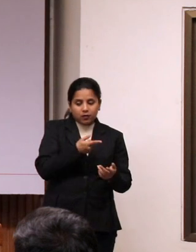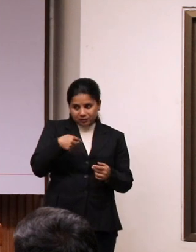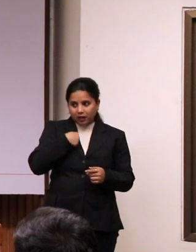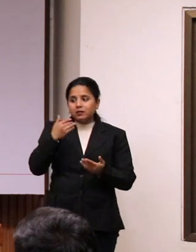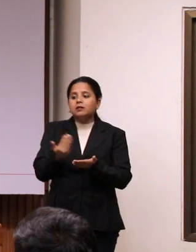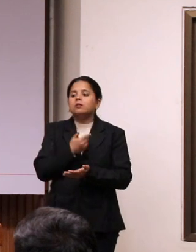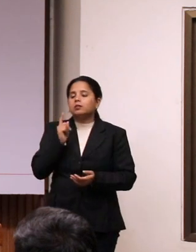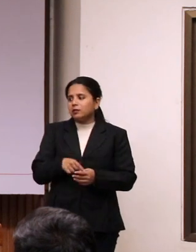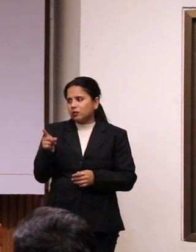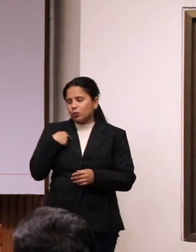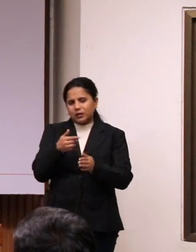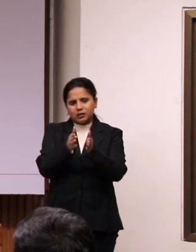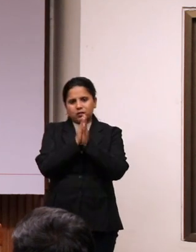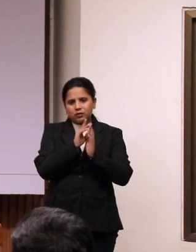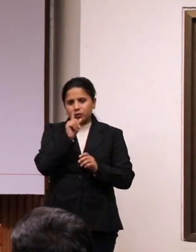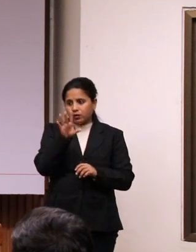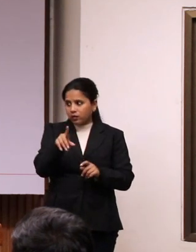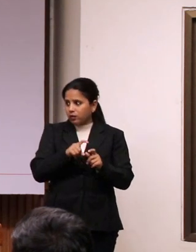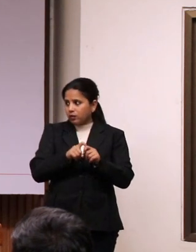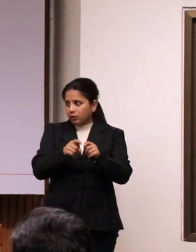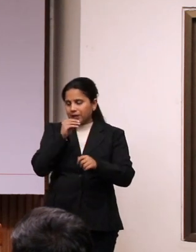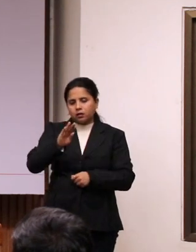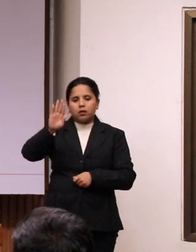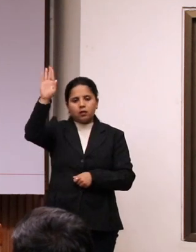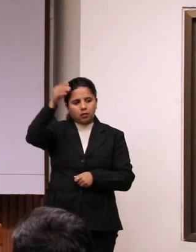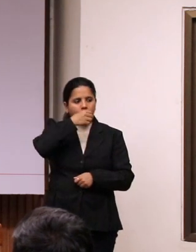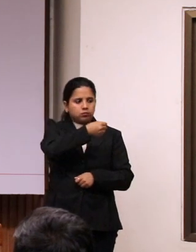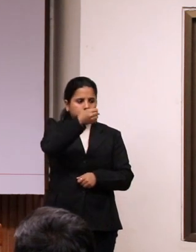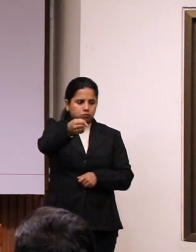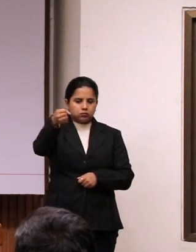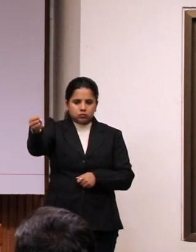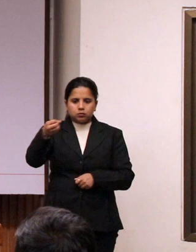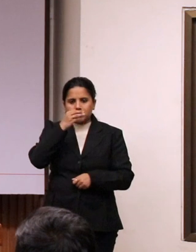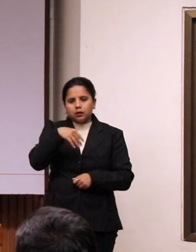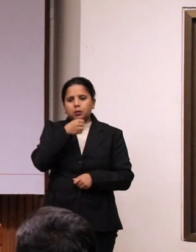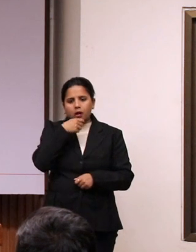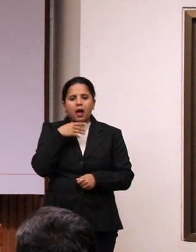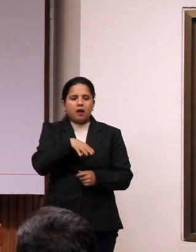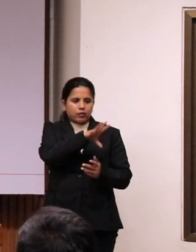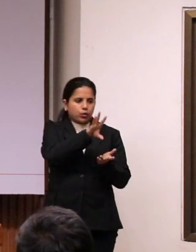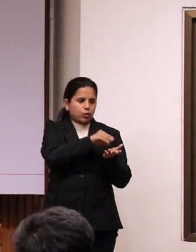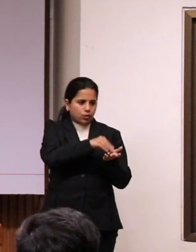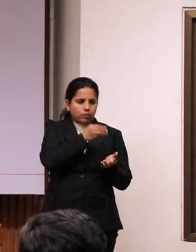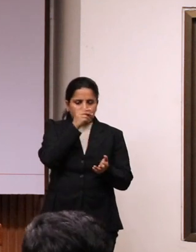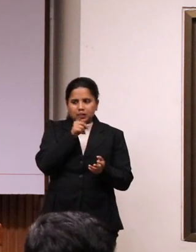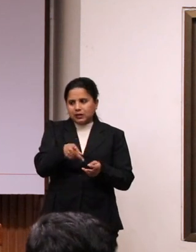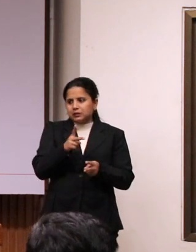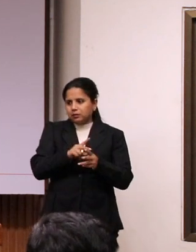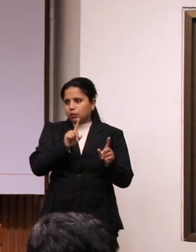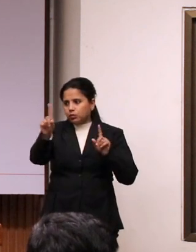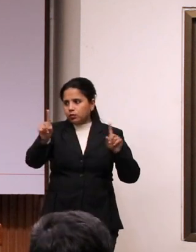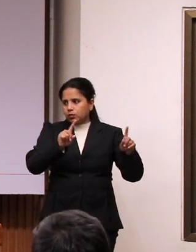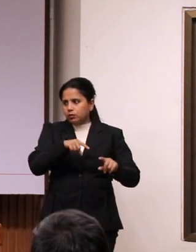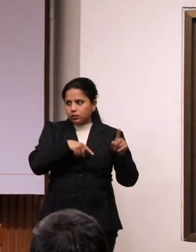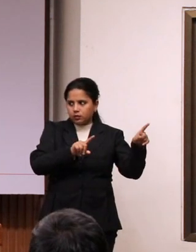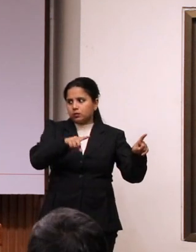hoga. So I have one request. If you have any question, please raise your hand. The mic will come, then speak, because we're recording. And also it maintains the... So after